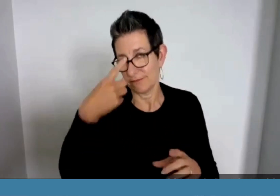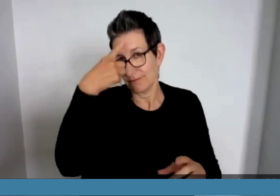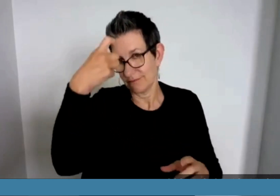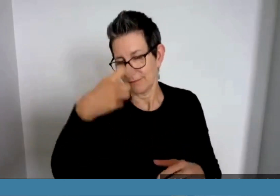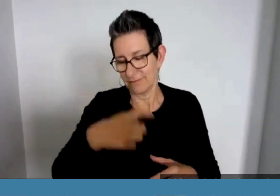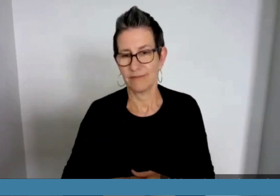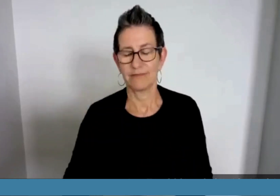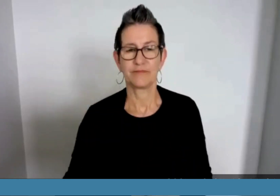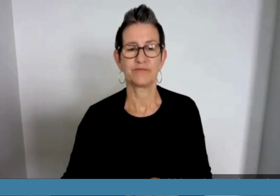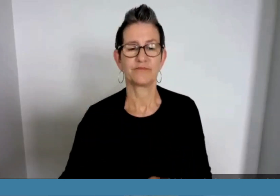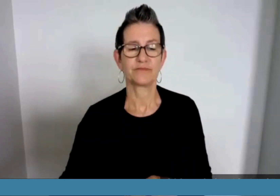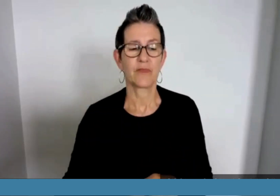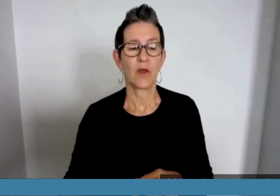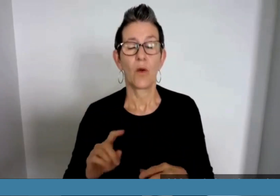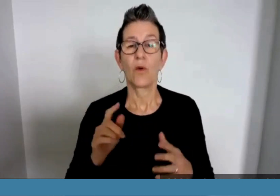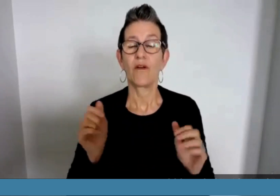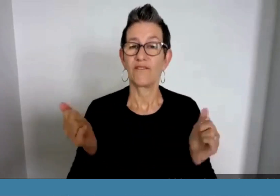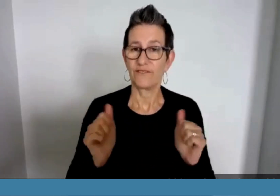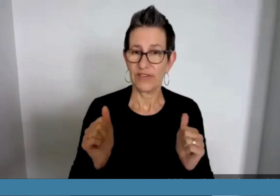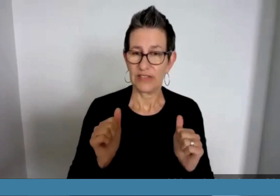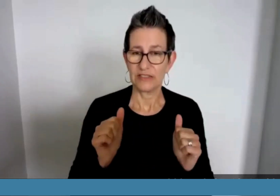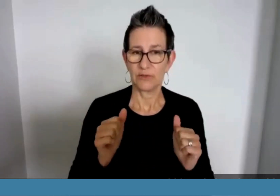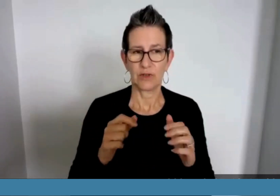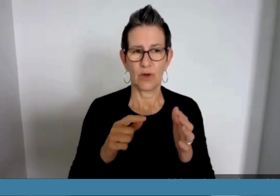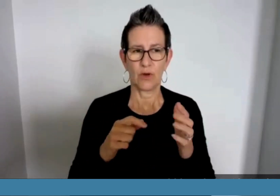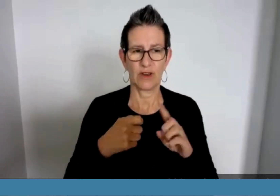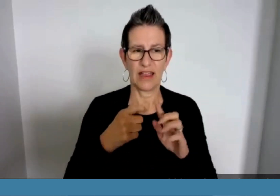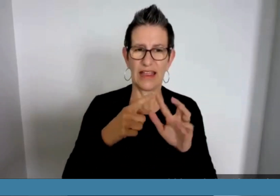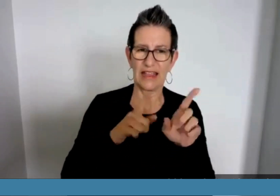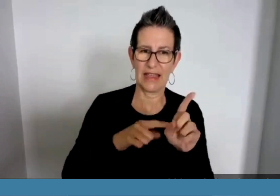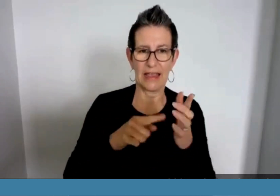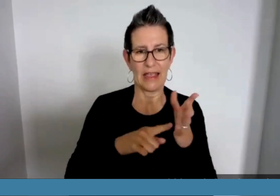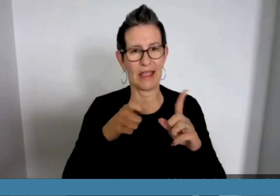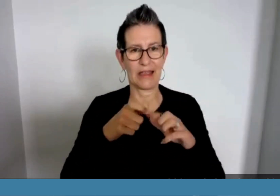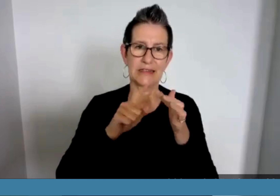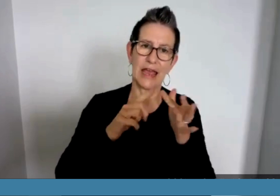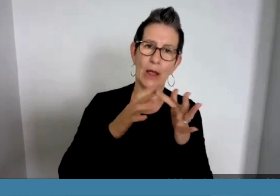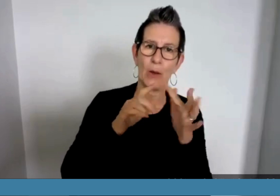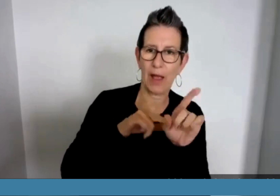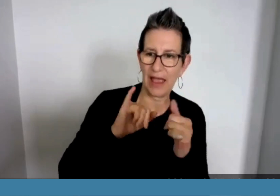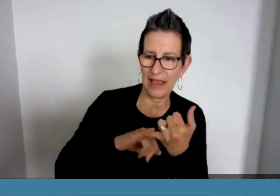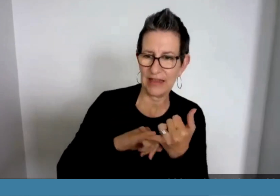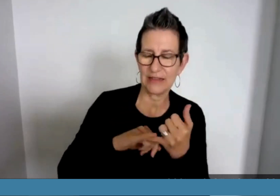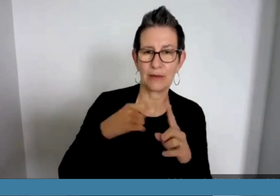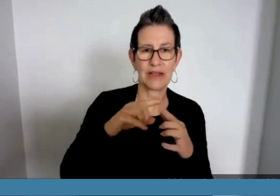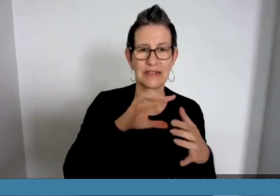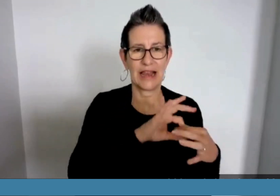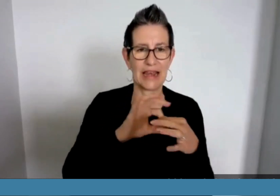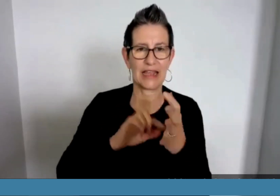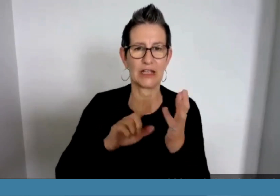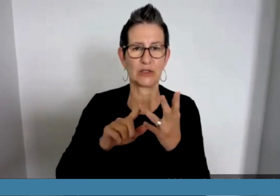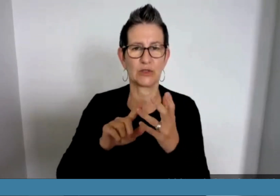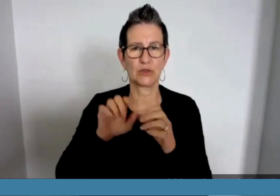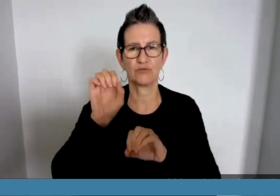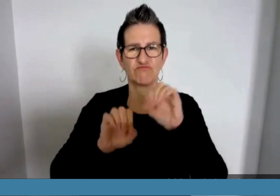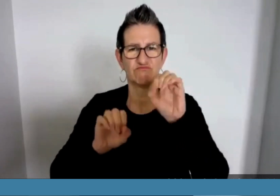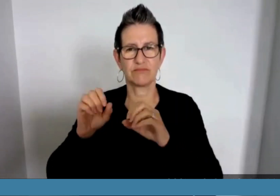We'll wrap up with key takeaways, and a link to the post-session evaluation survey will also be shared. We'd